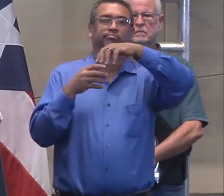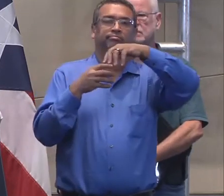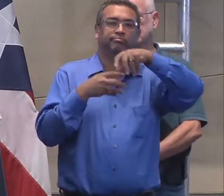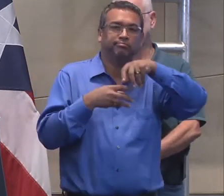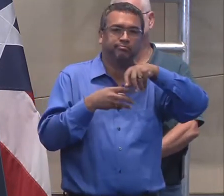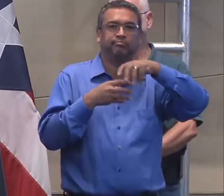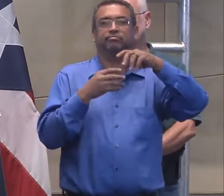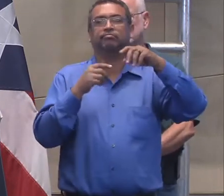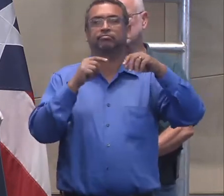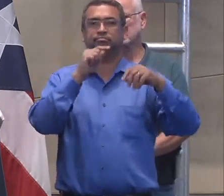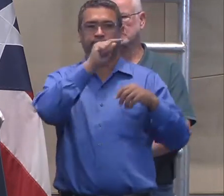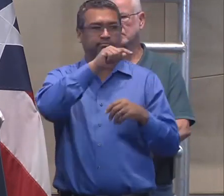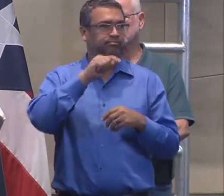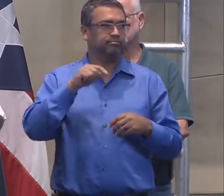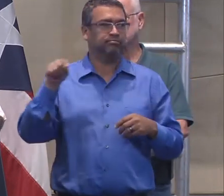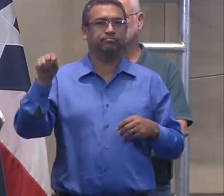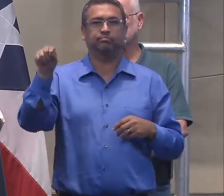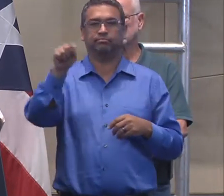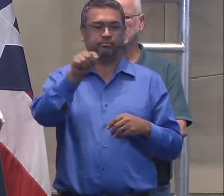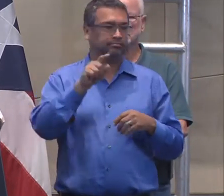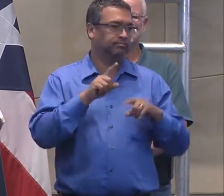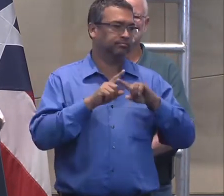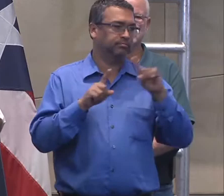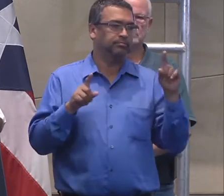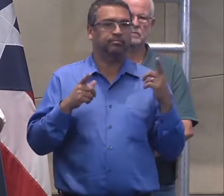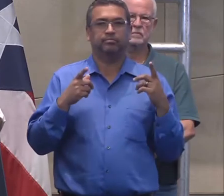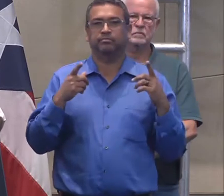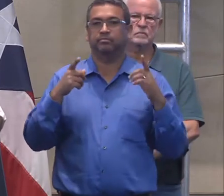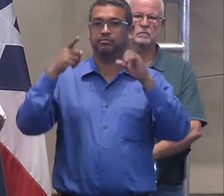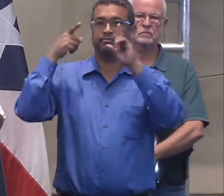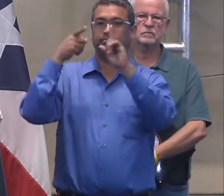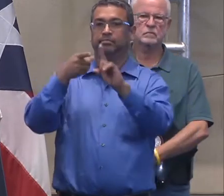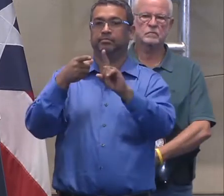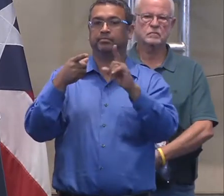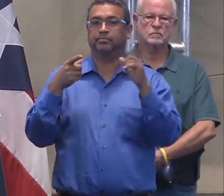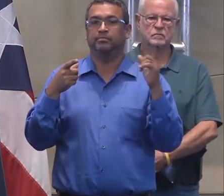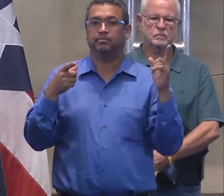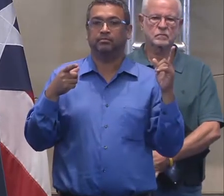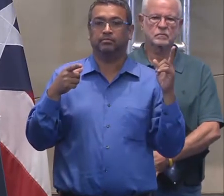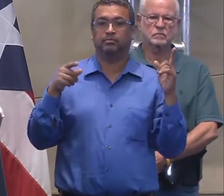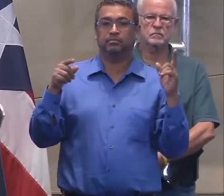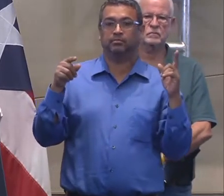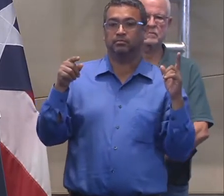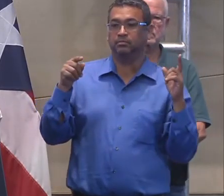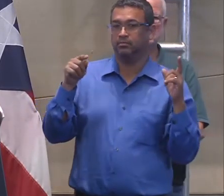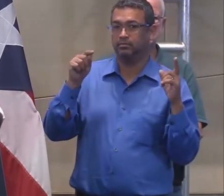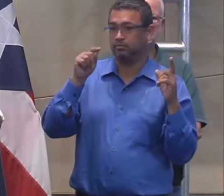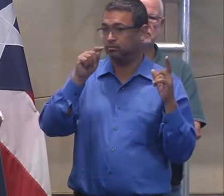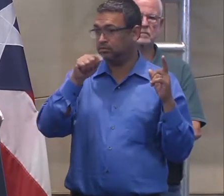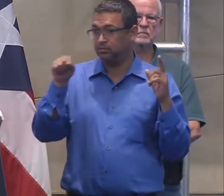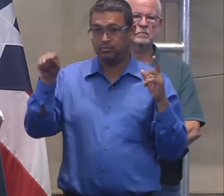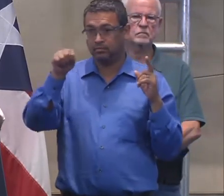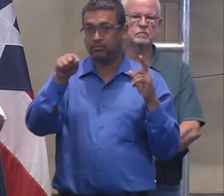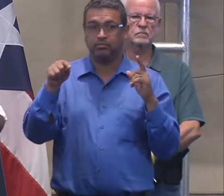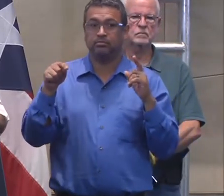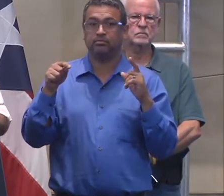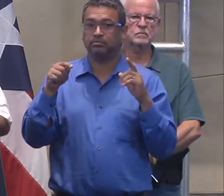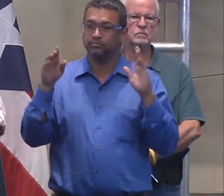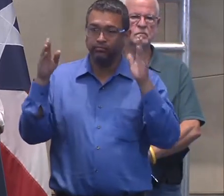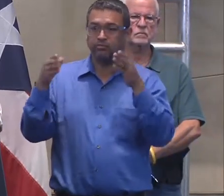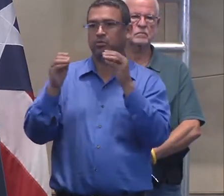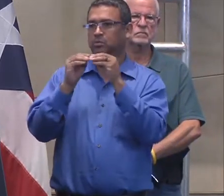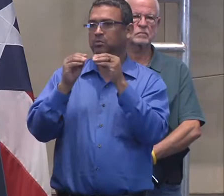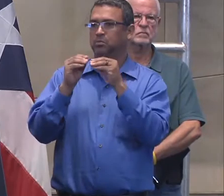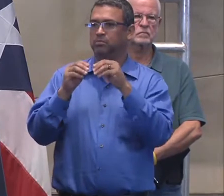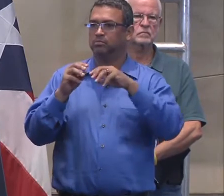to make sure, again, that those areas get preferential attention to access to water, since